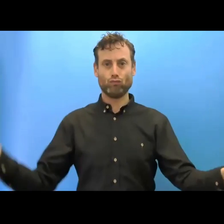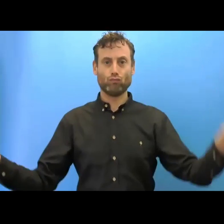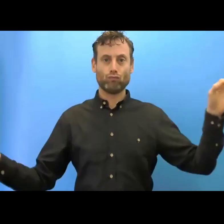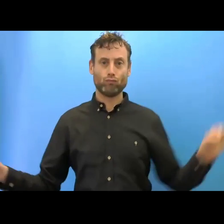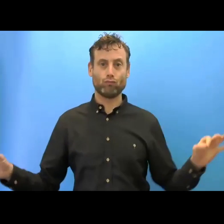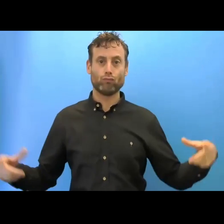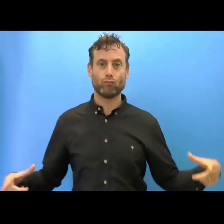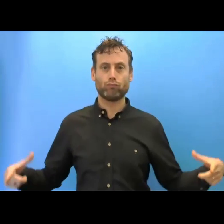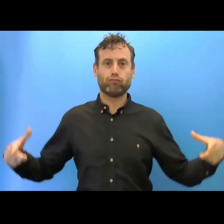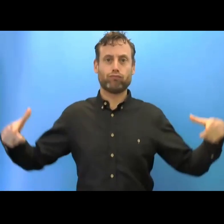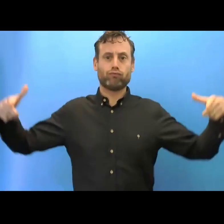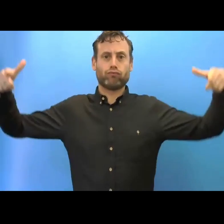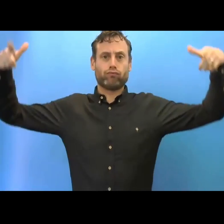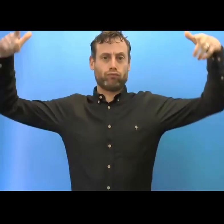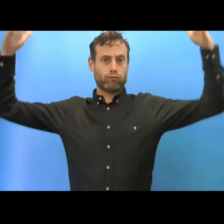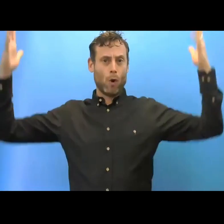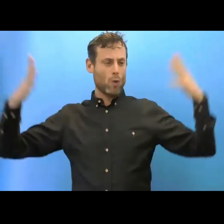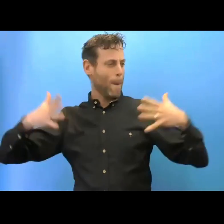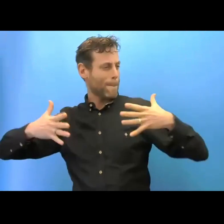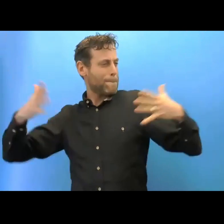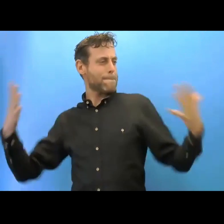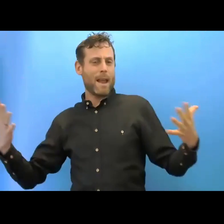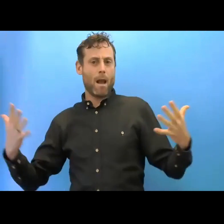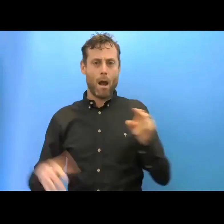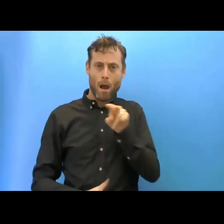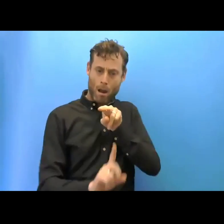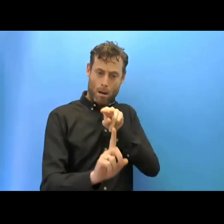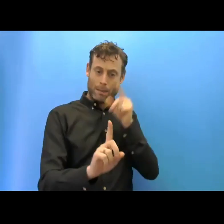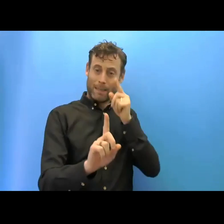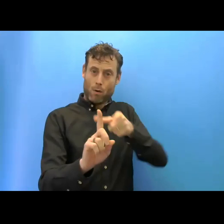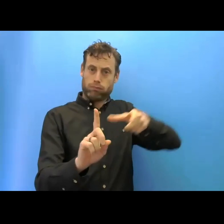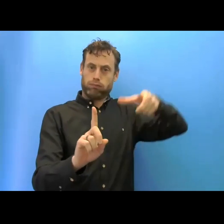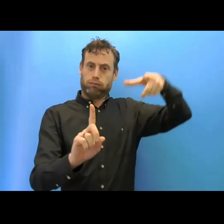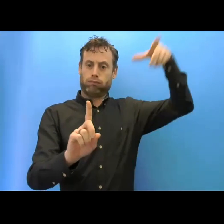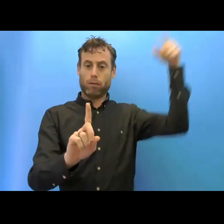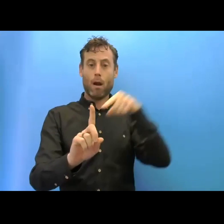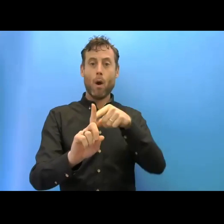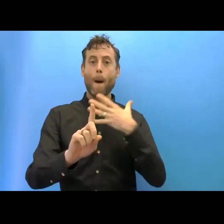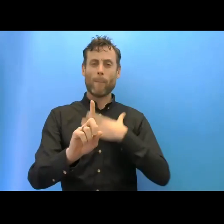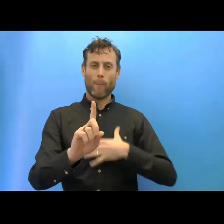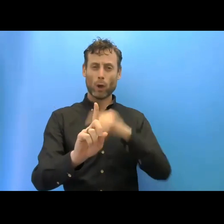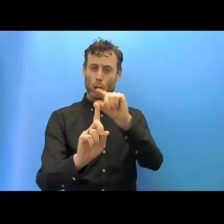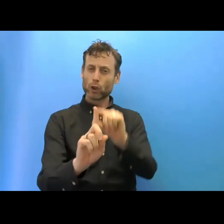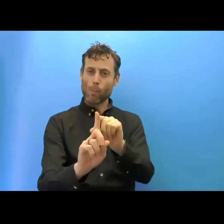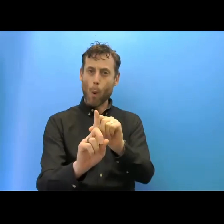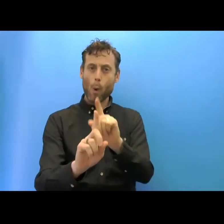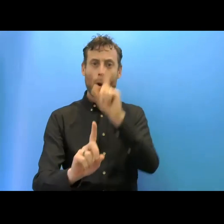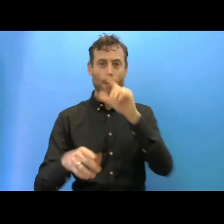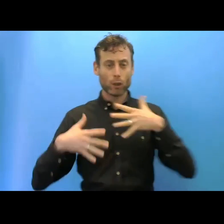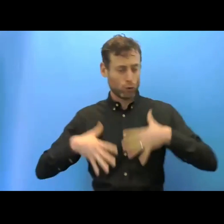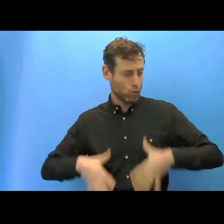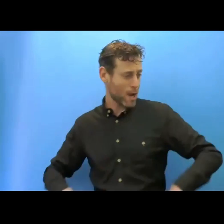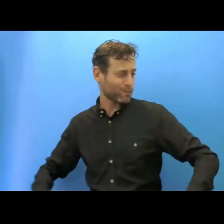piece, maybe make the contrast and opposite between my relatively small body and the size of the dress and the